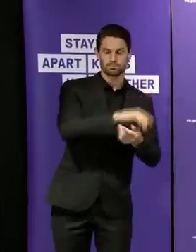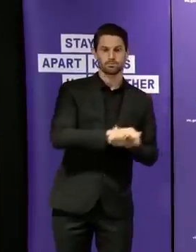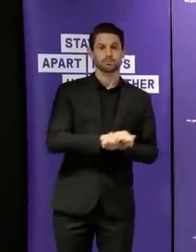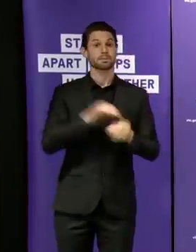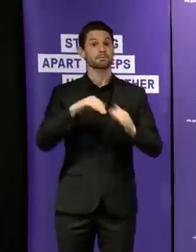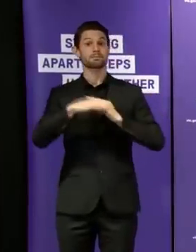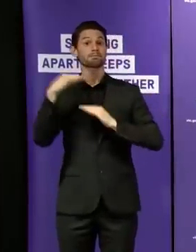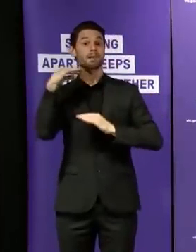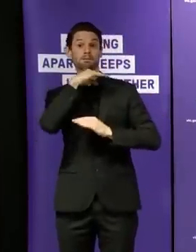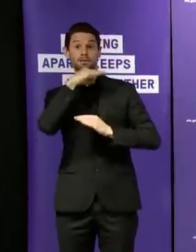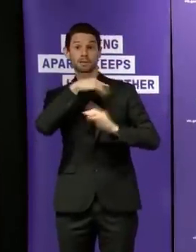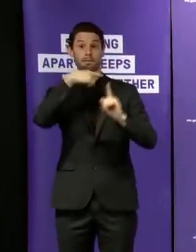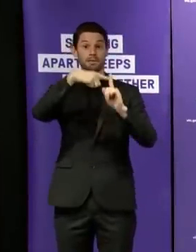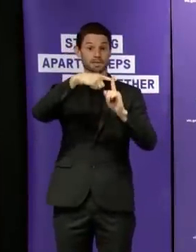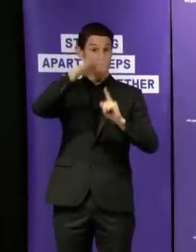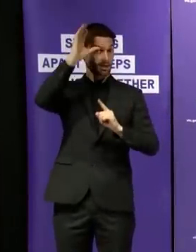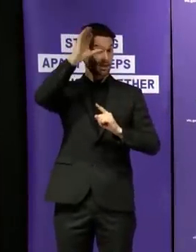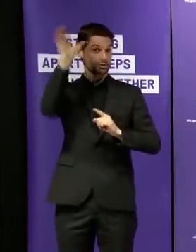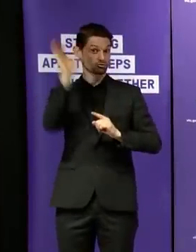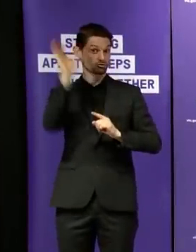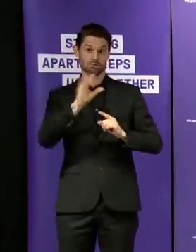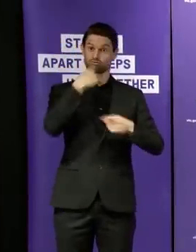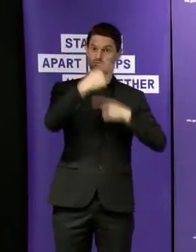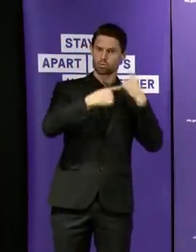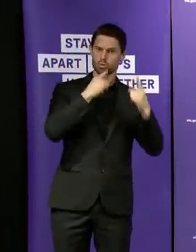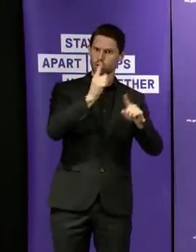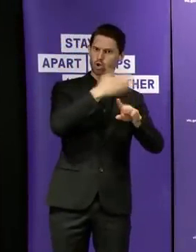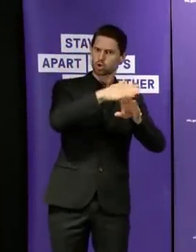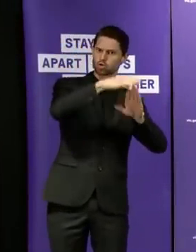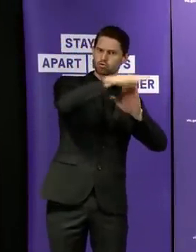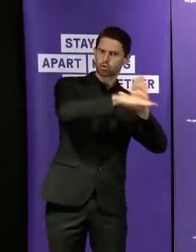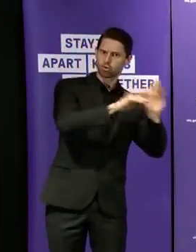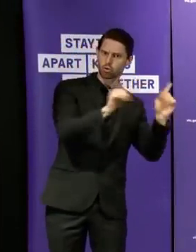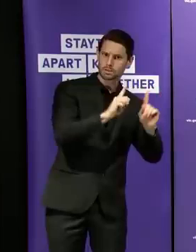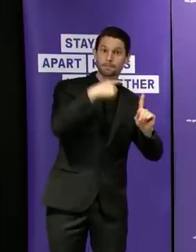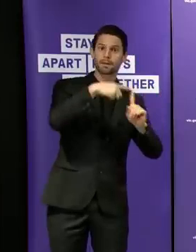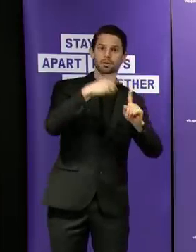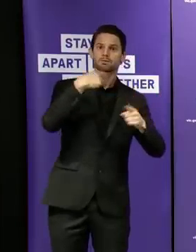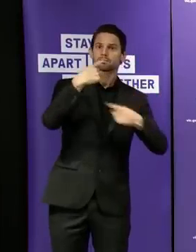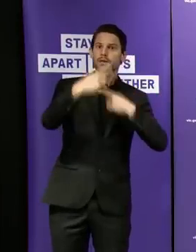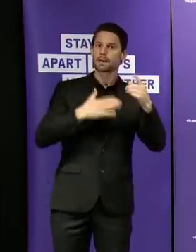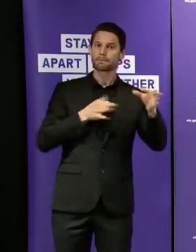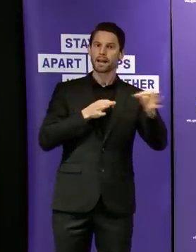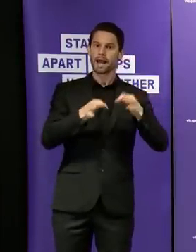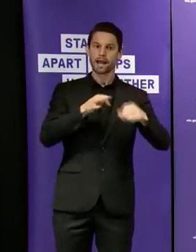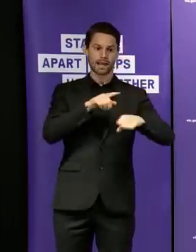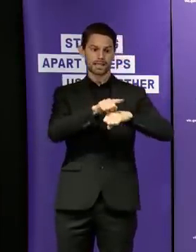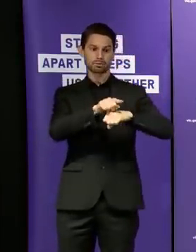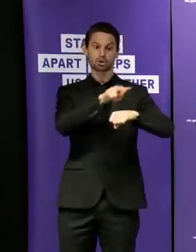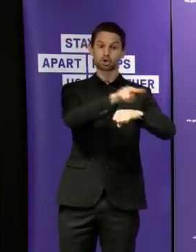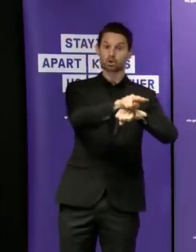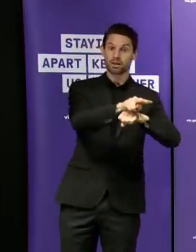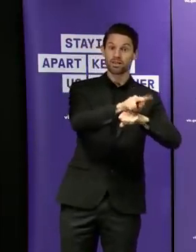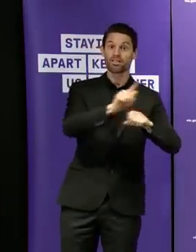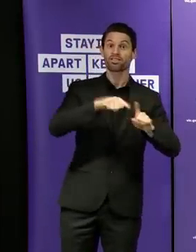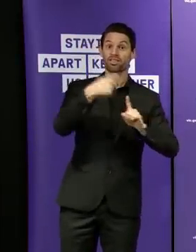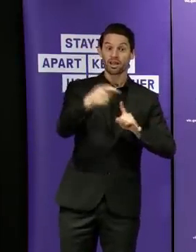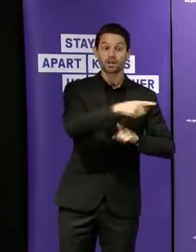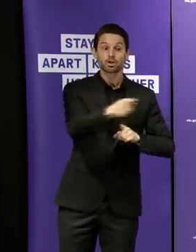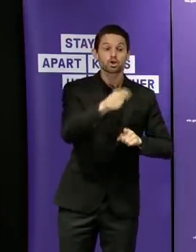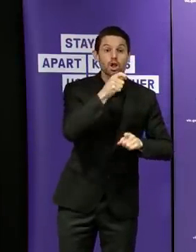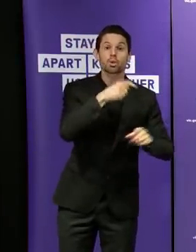both Metropolitan Melbourne and regional Victoria, and then we'll give you a sense of what the next couple of weeks looks like, and then of course we're happy to take any